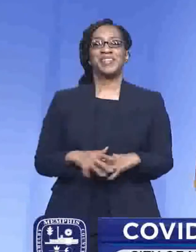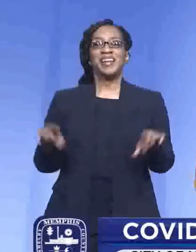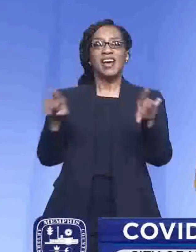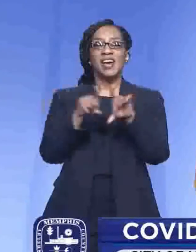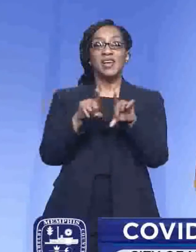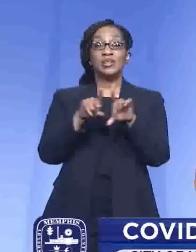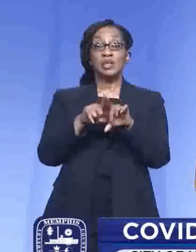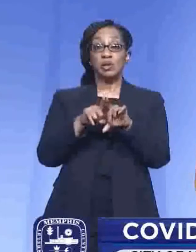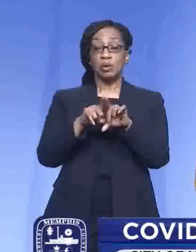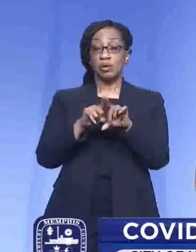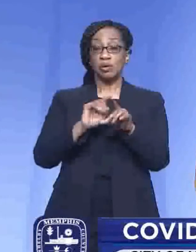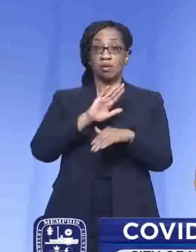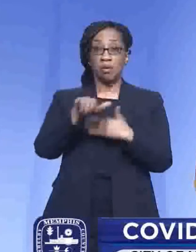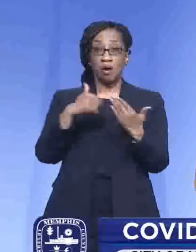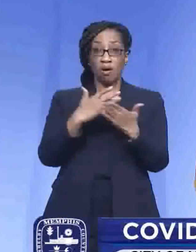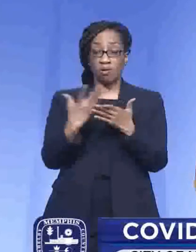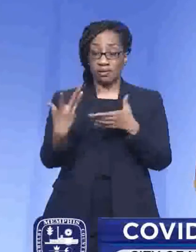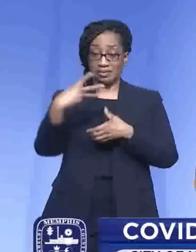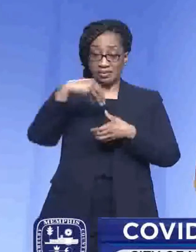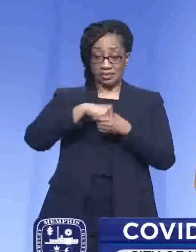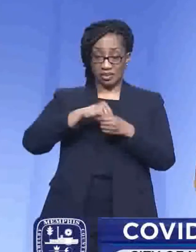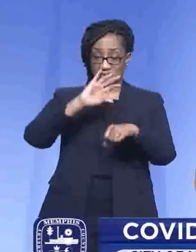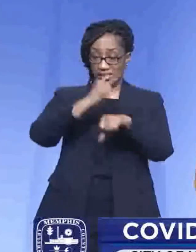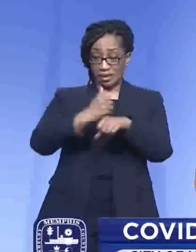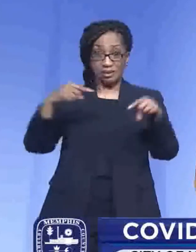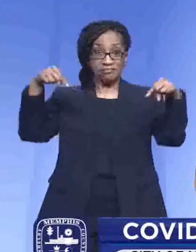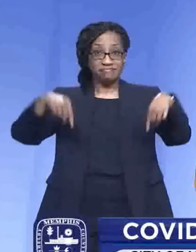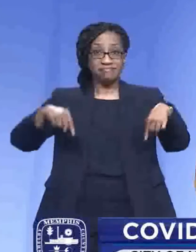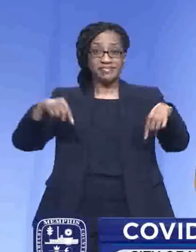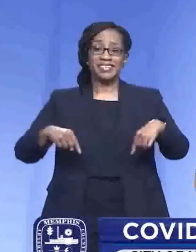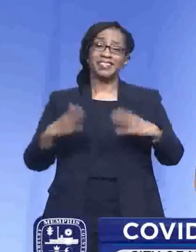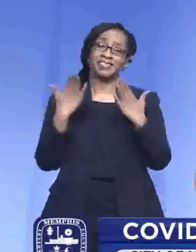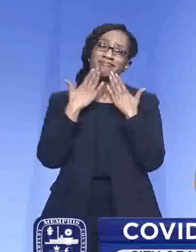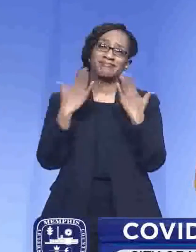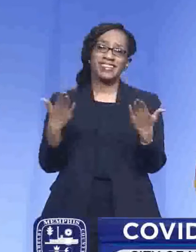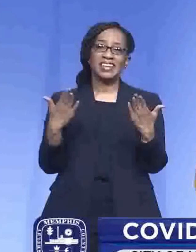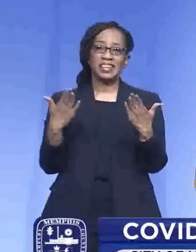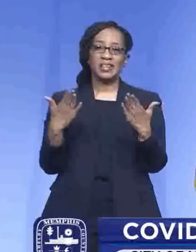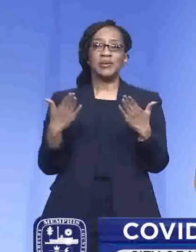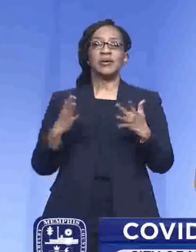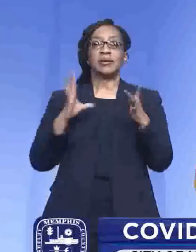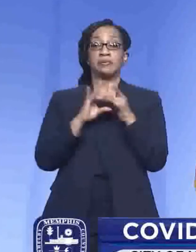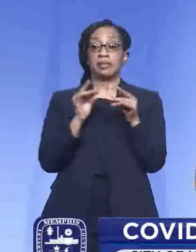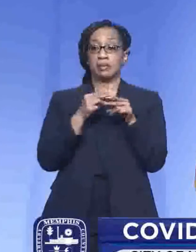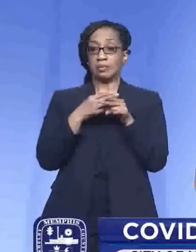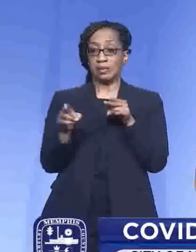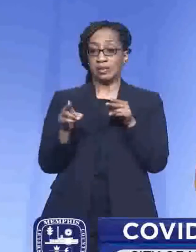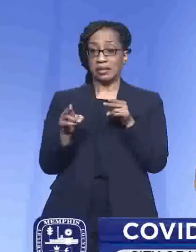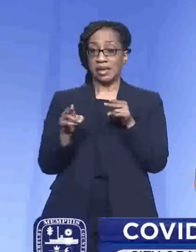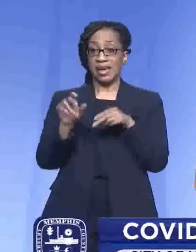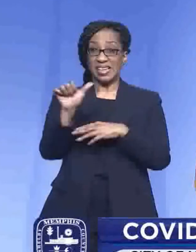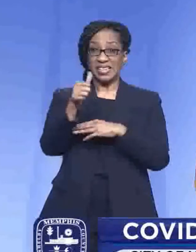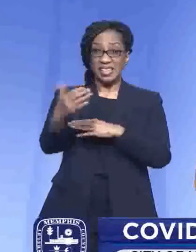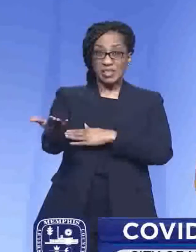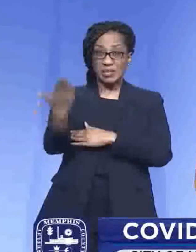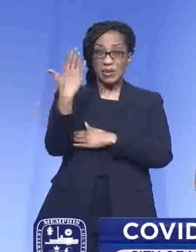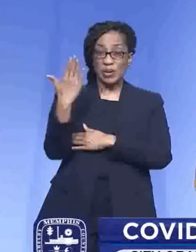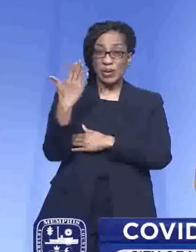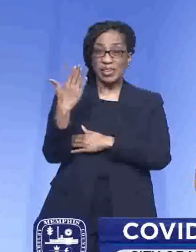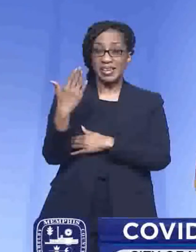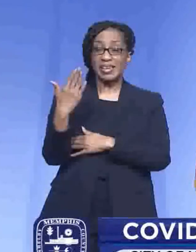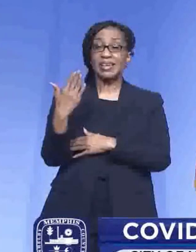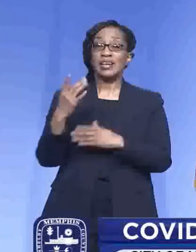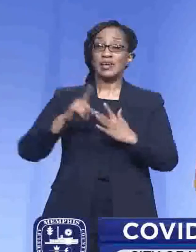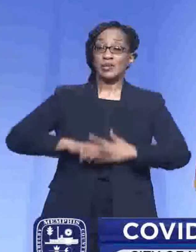thank everybody who was involved in making today happen. I mentioned very briefly that we flipped the switch at 10 a.m. and this morning we